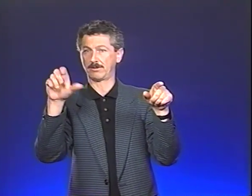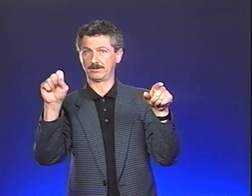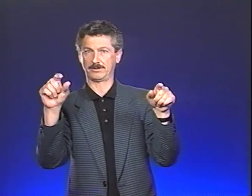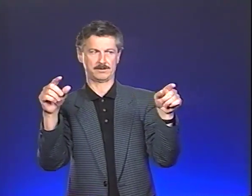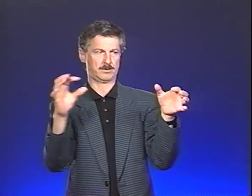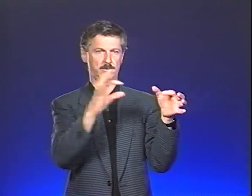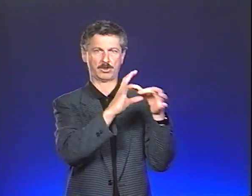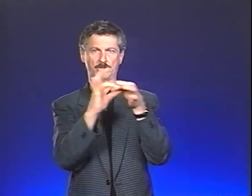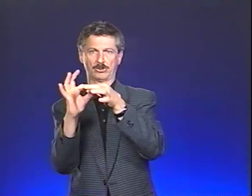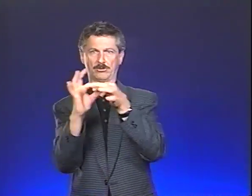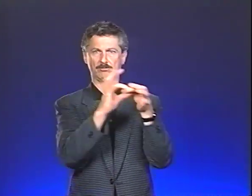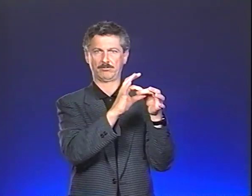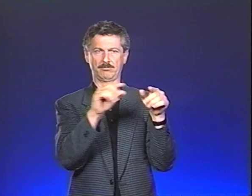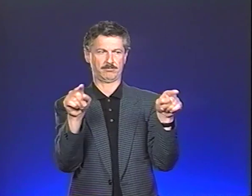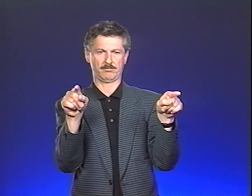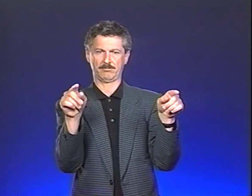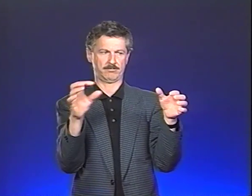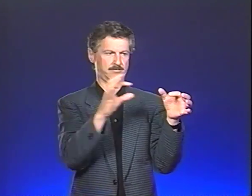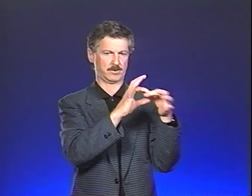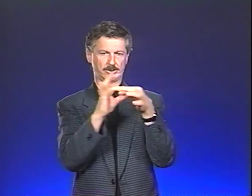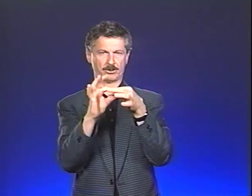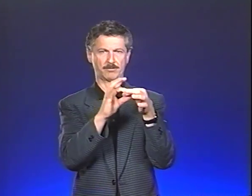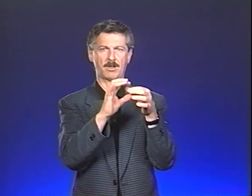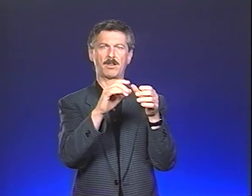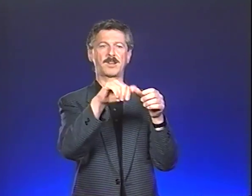is the relationship between the symbols is clearly seen.